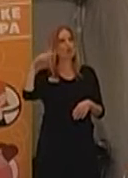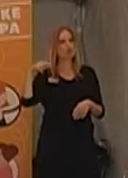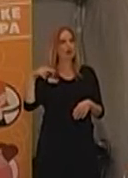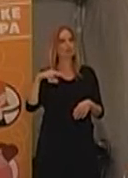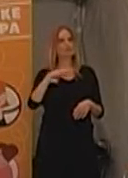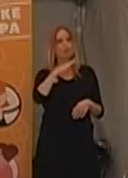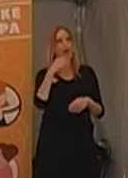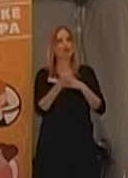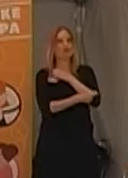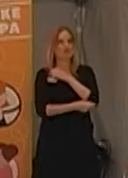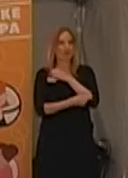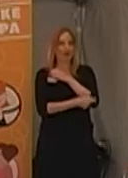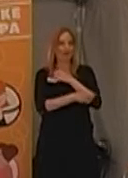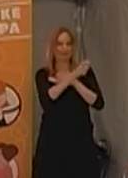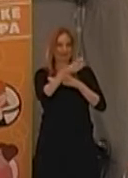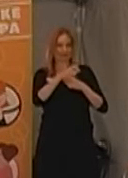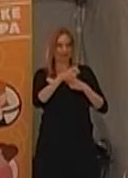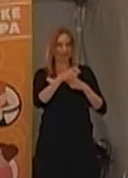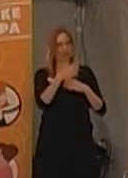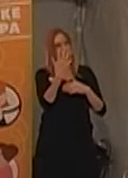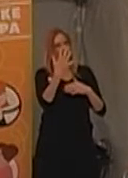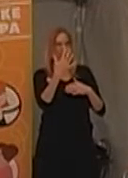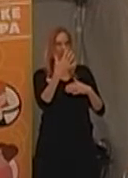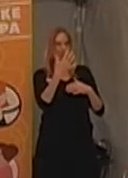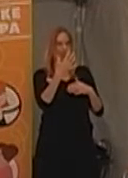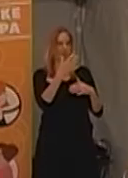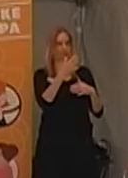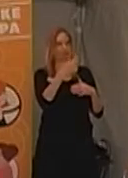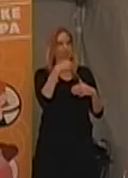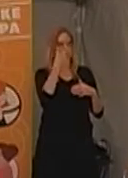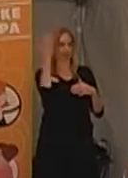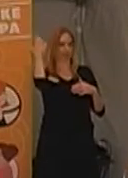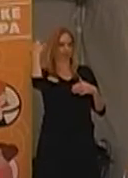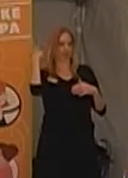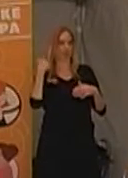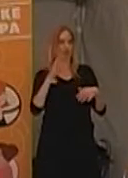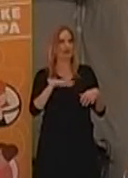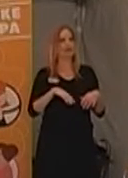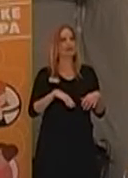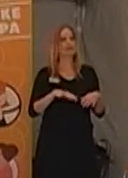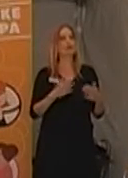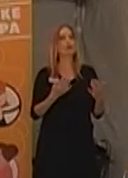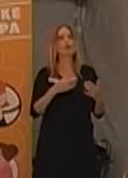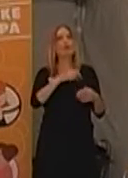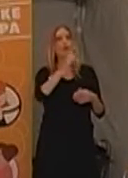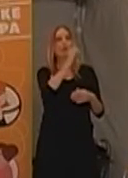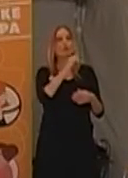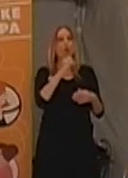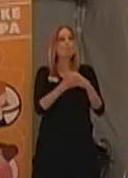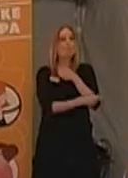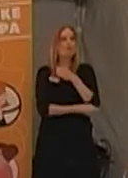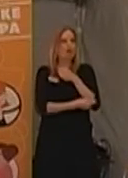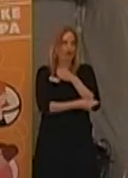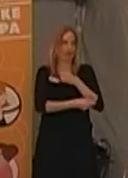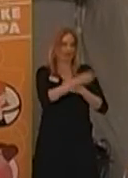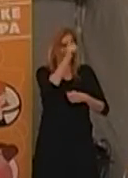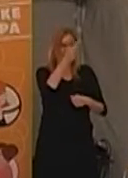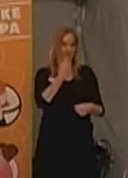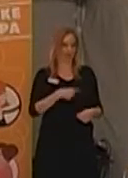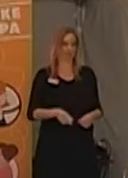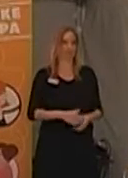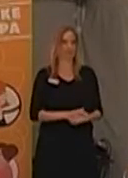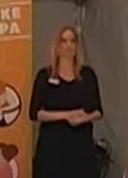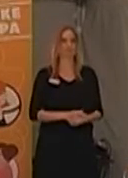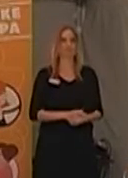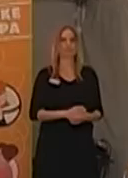people. 150 years ago, we were among the poorest countries in Europe. We didn't have any oil at that time.